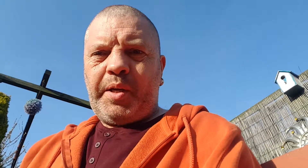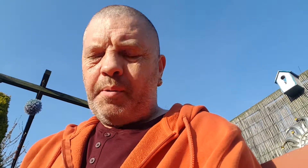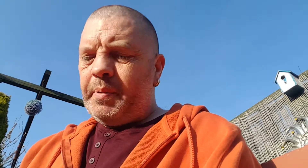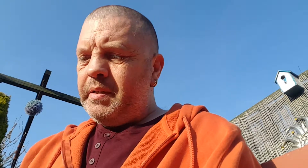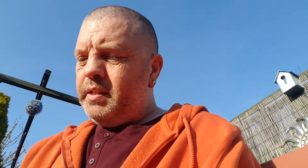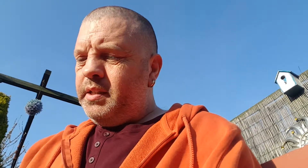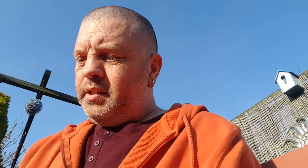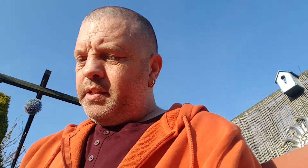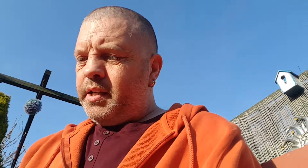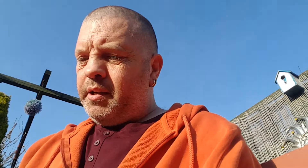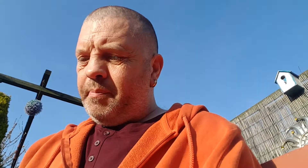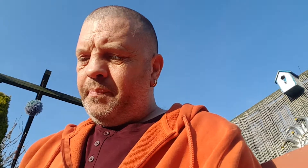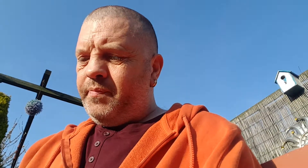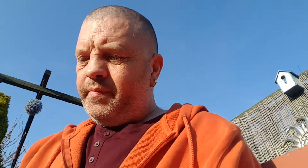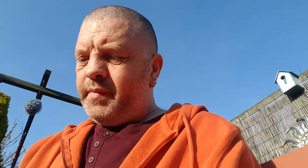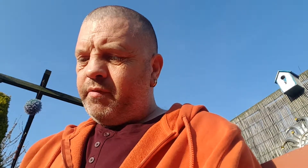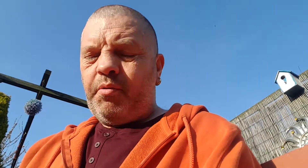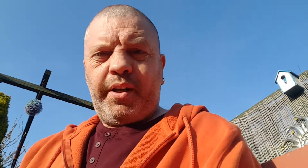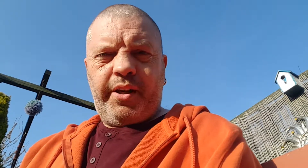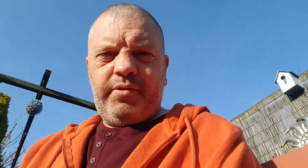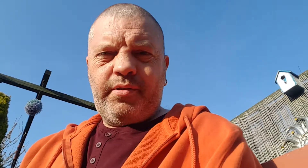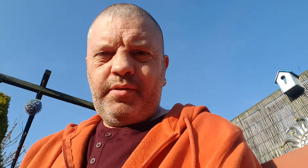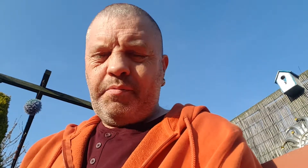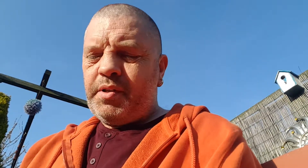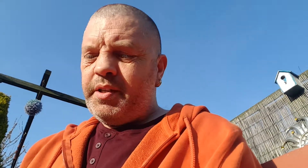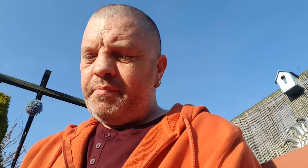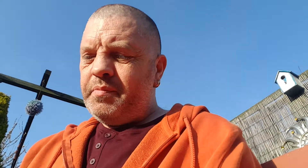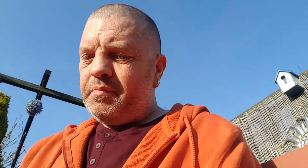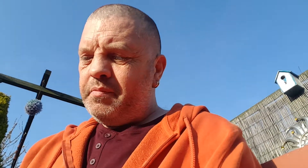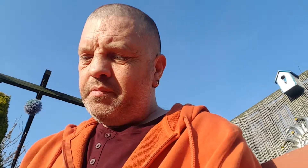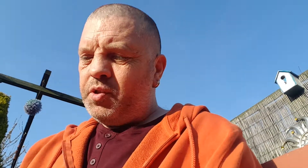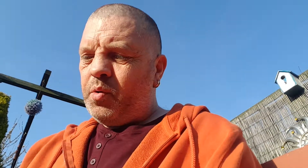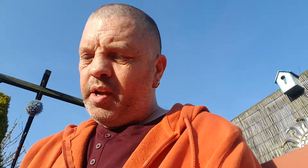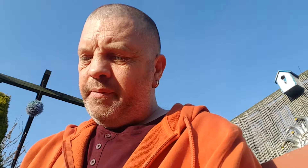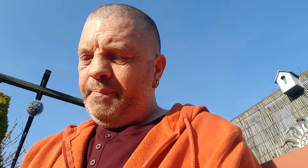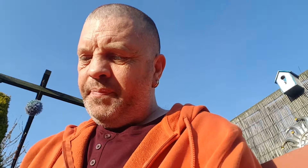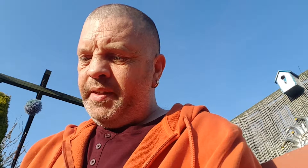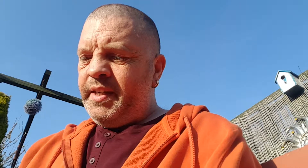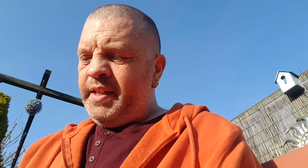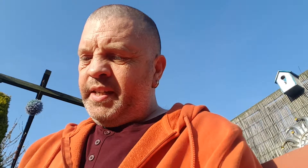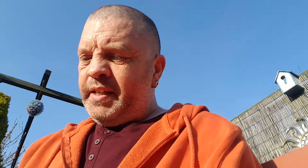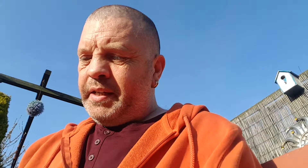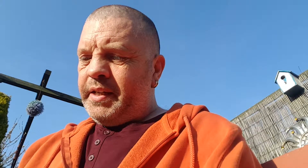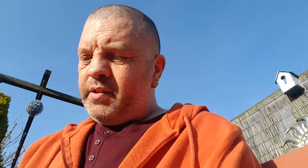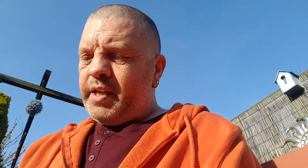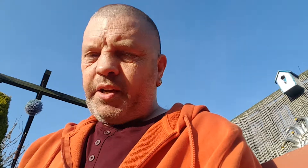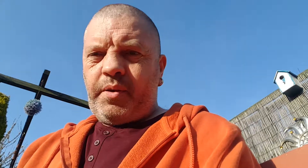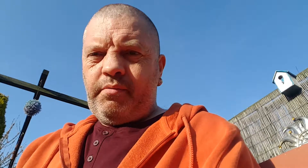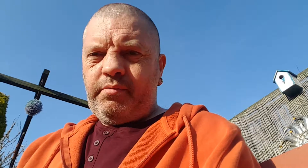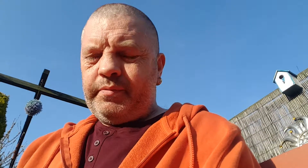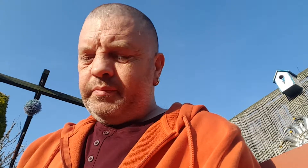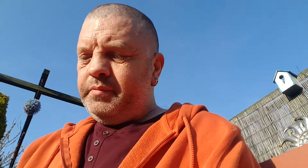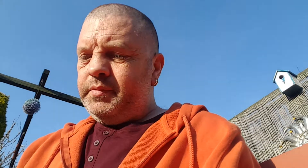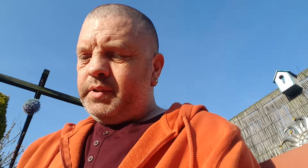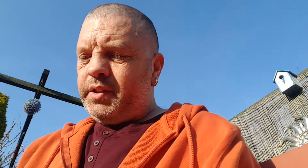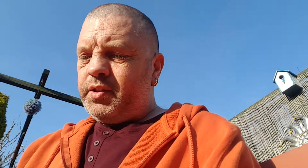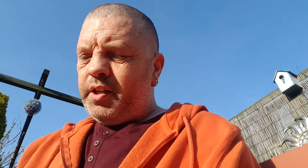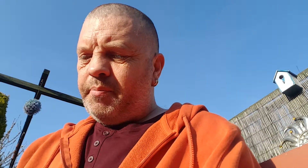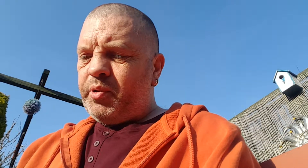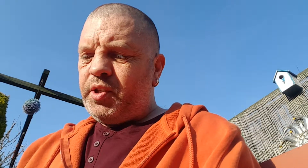pickup. I've got one of those in my Squire Jaguar. It's got a